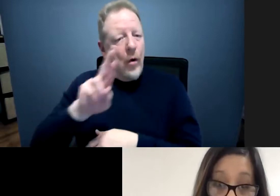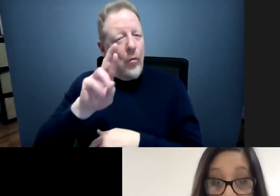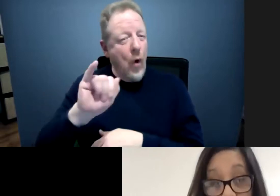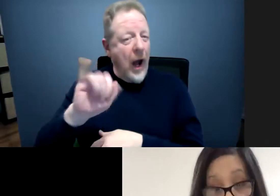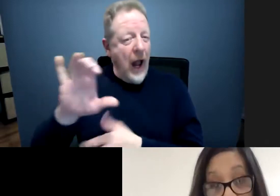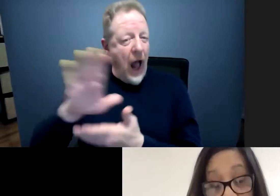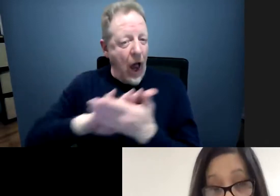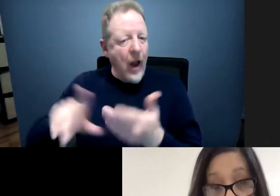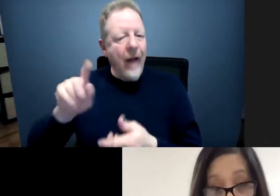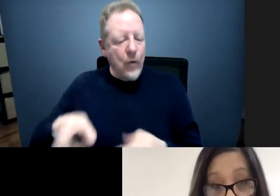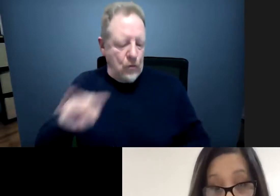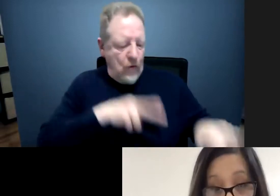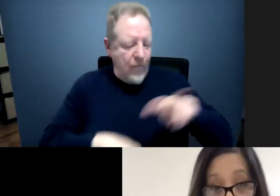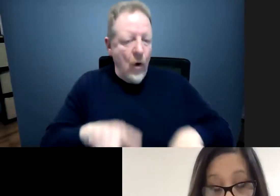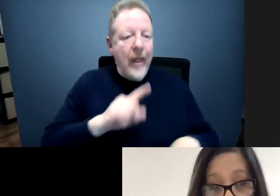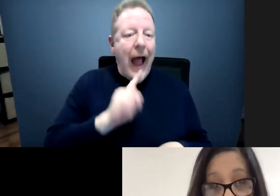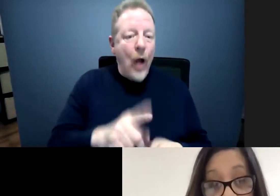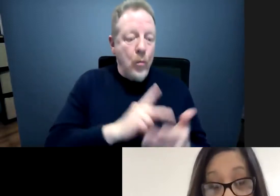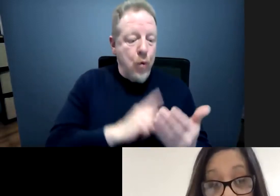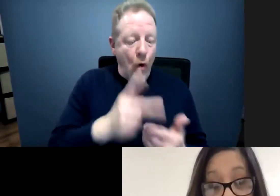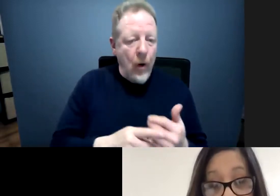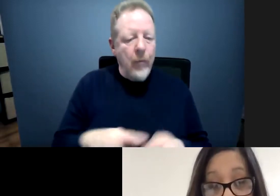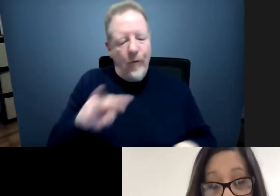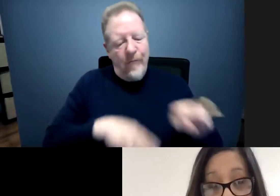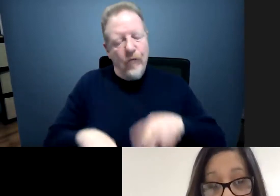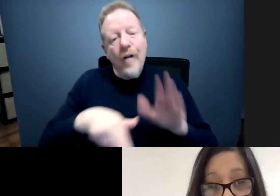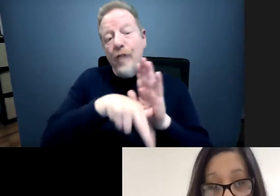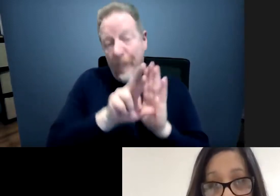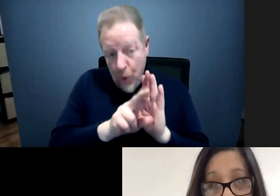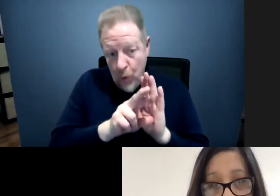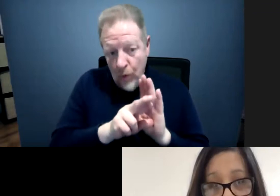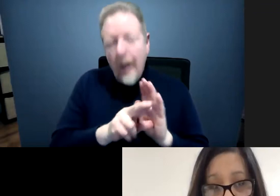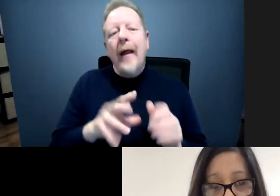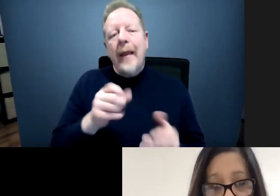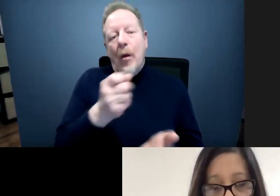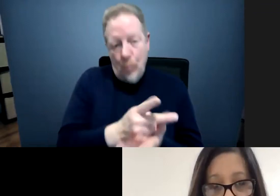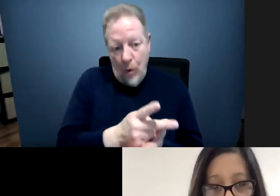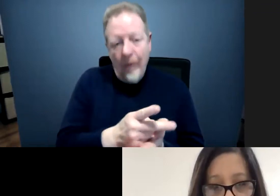to approve the actual program. And that's going to be taking place next Monday, March 15th.